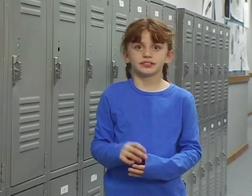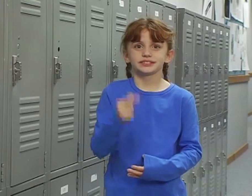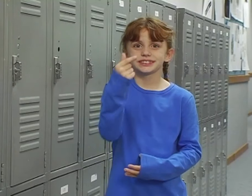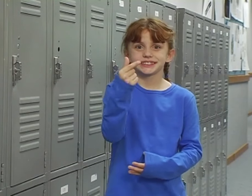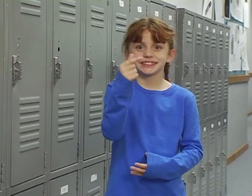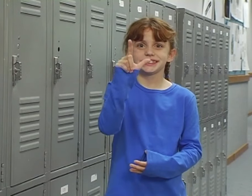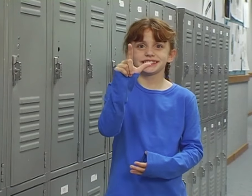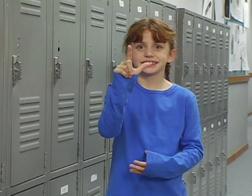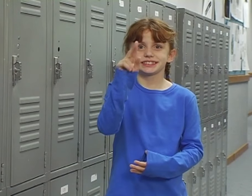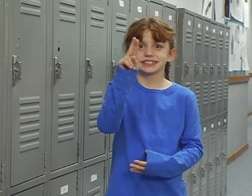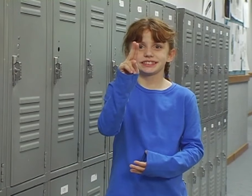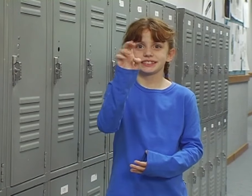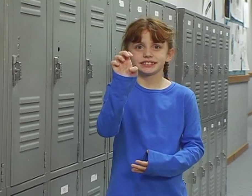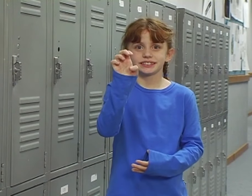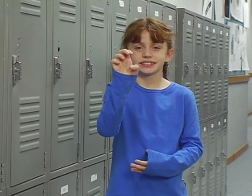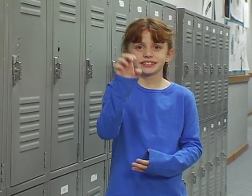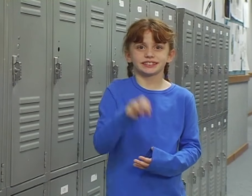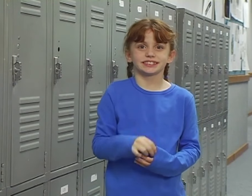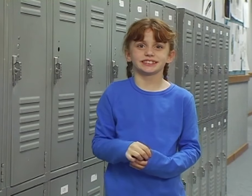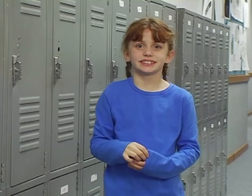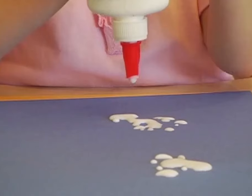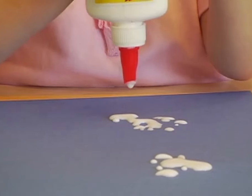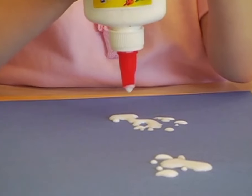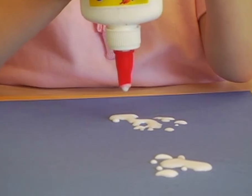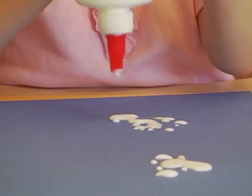Fingerspell. G-L-U-E.